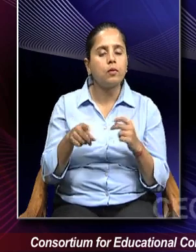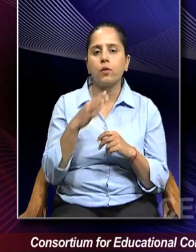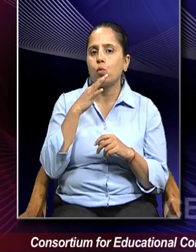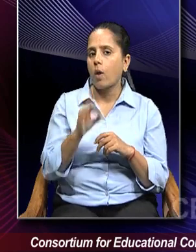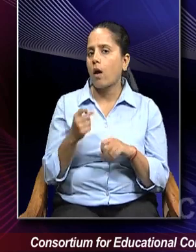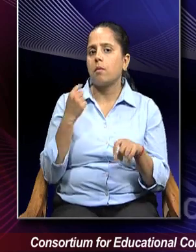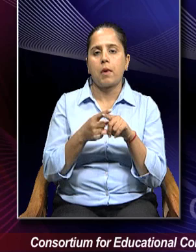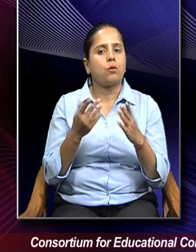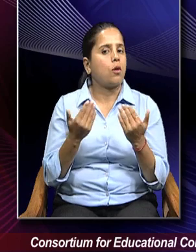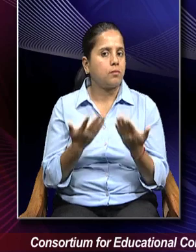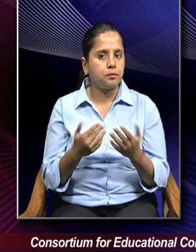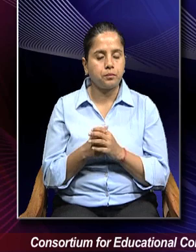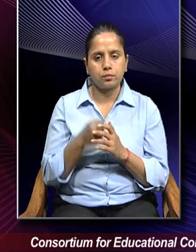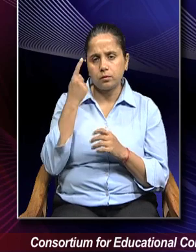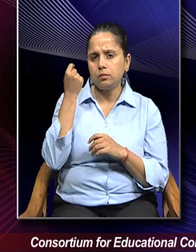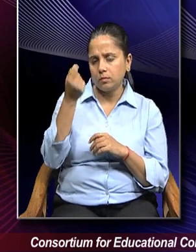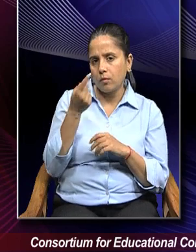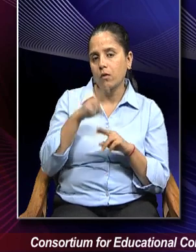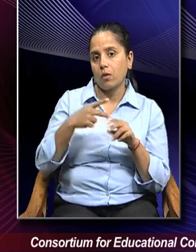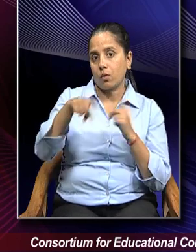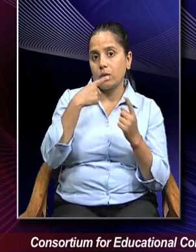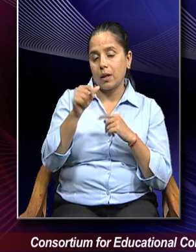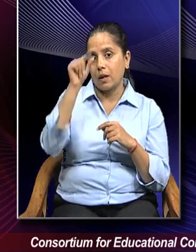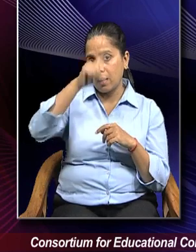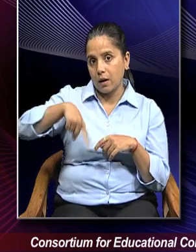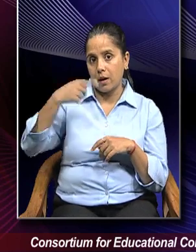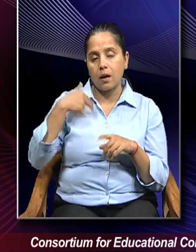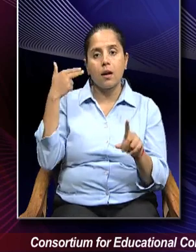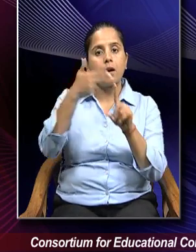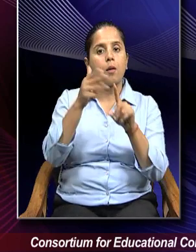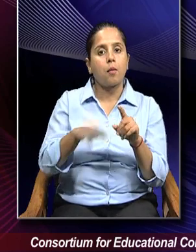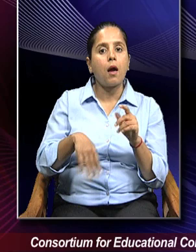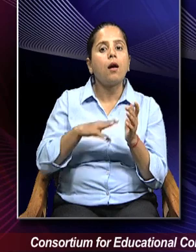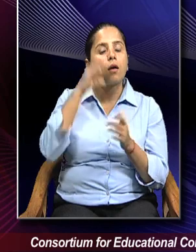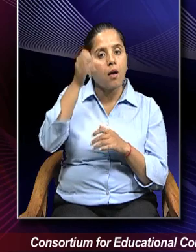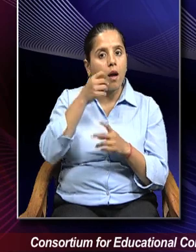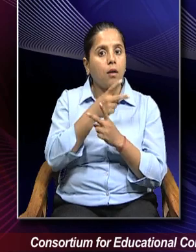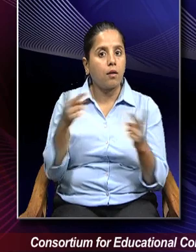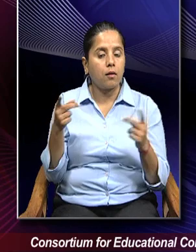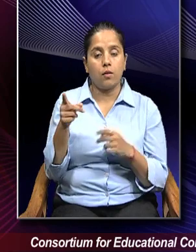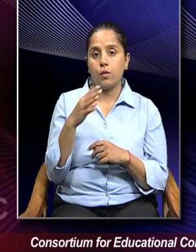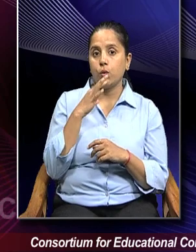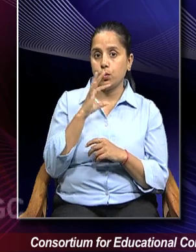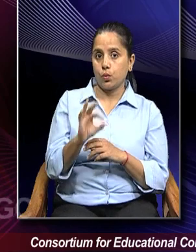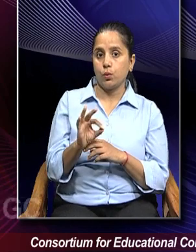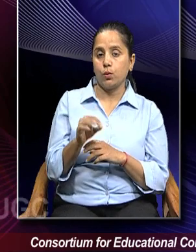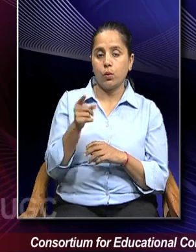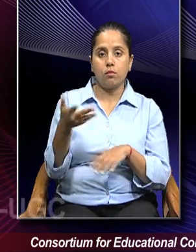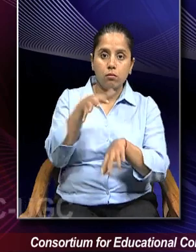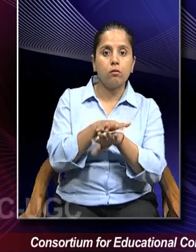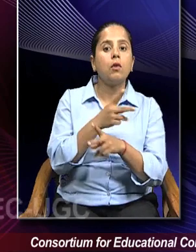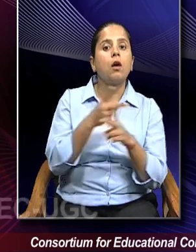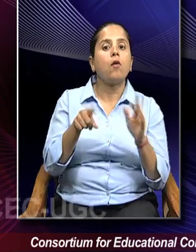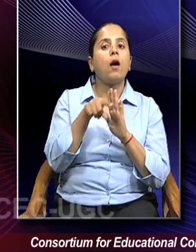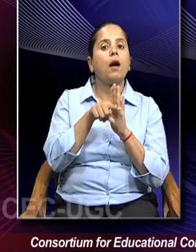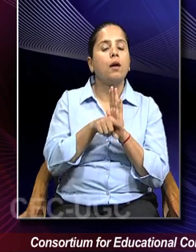sense. For instance, if we talk about India, we have a name called Mahatma Gandhi, who actually implemented